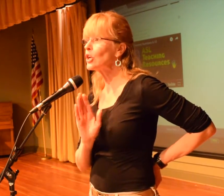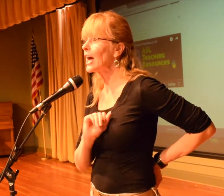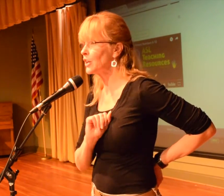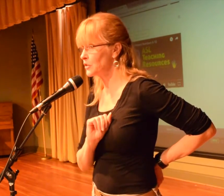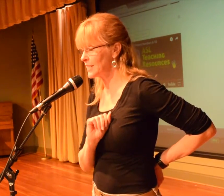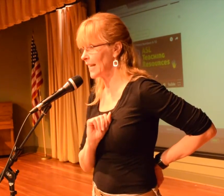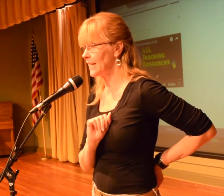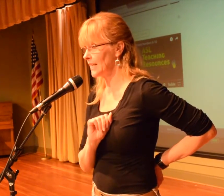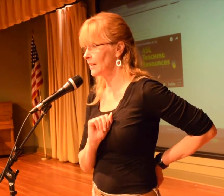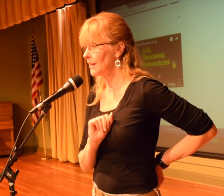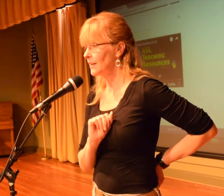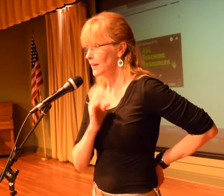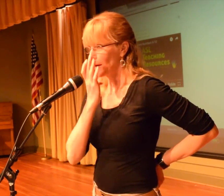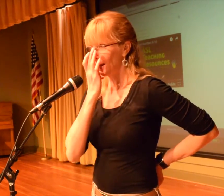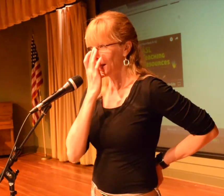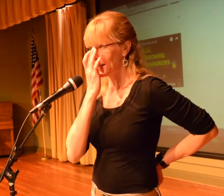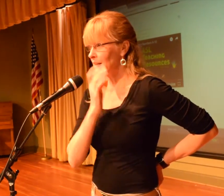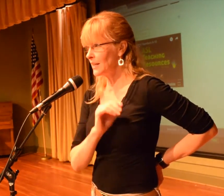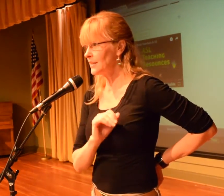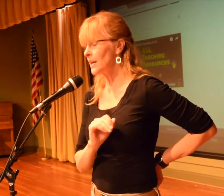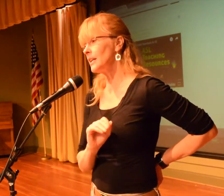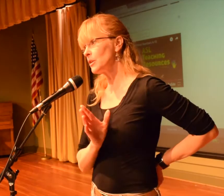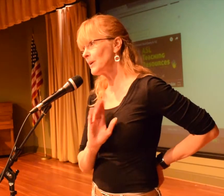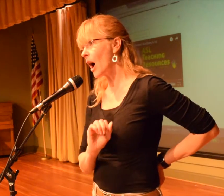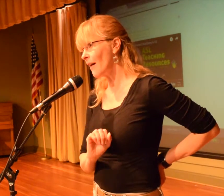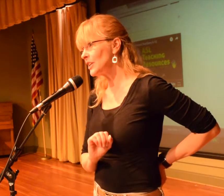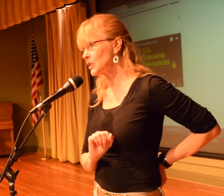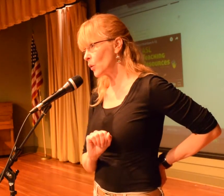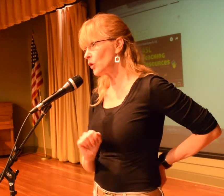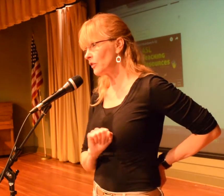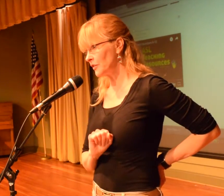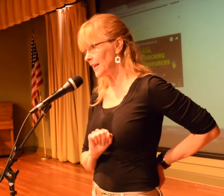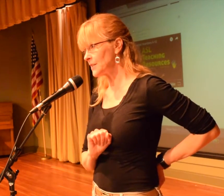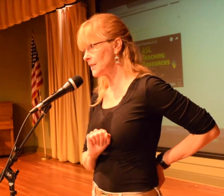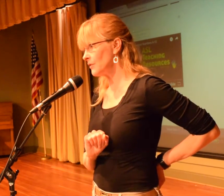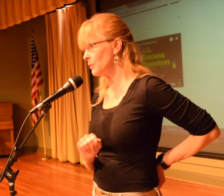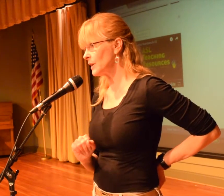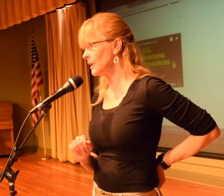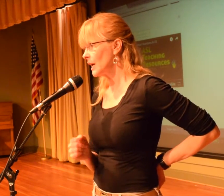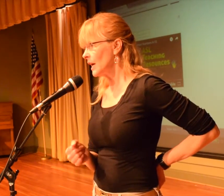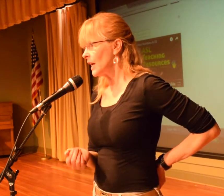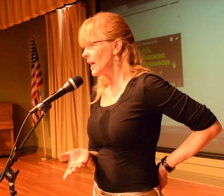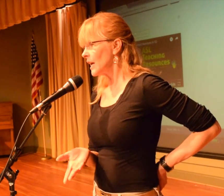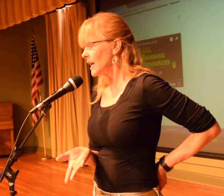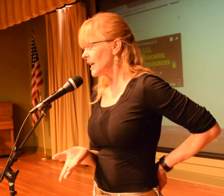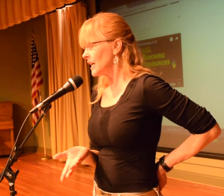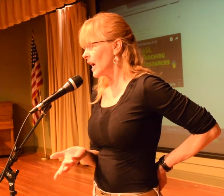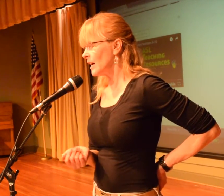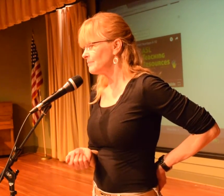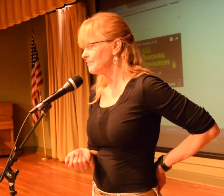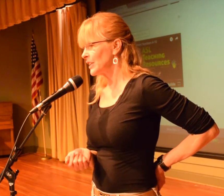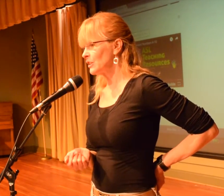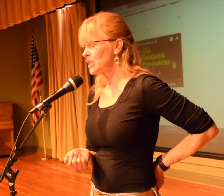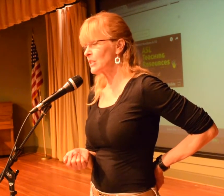not understanding. Okay, it is, and it'll be obvious on your face. Even when, yeah, and you're just going to